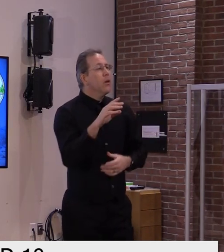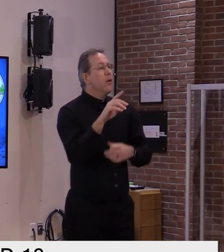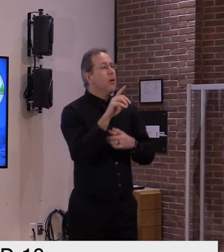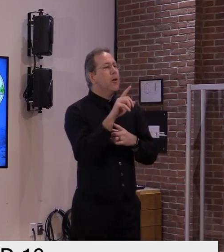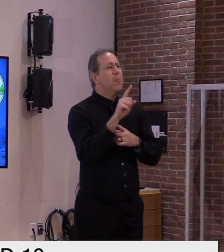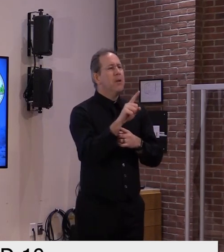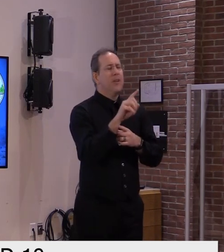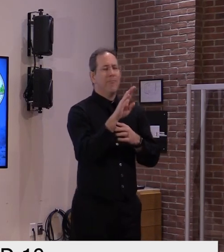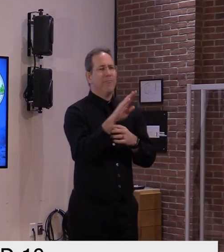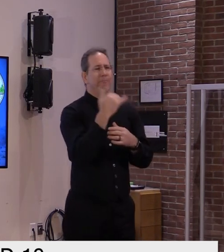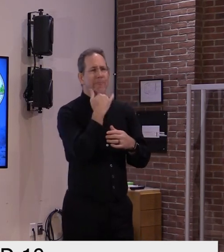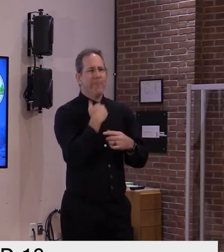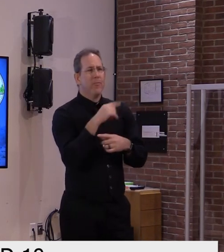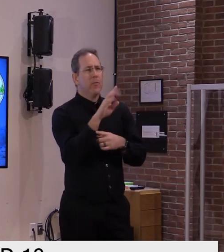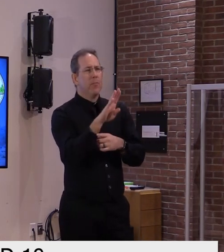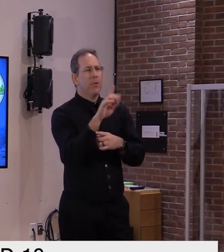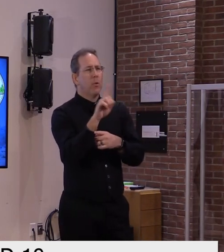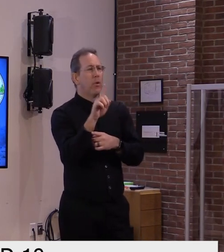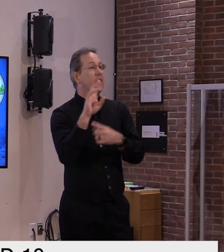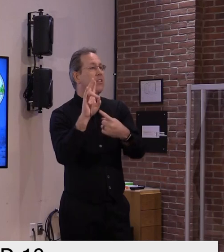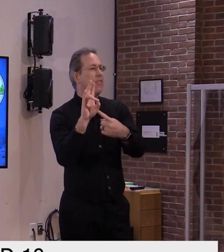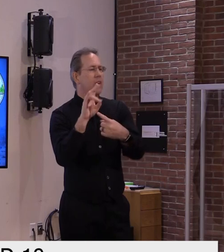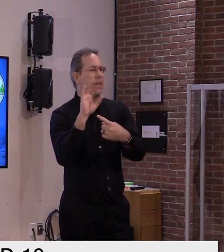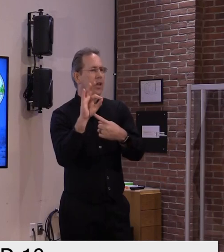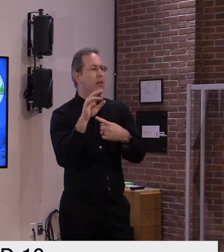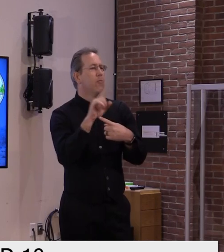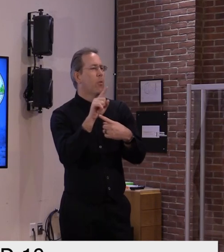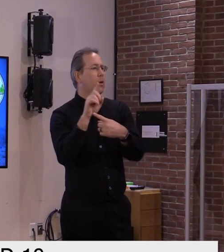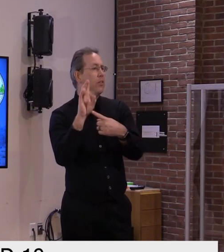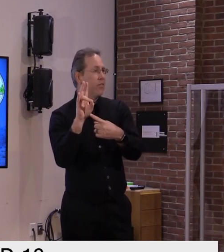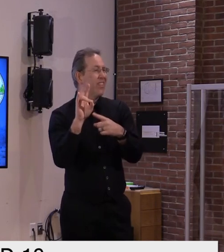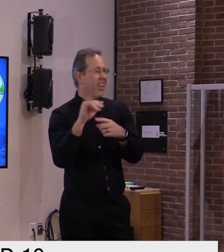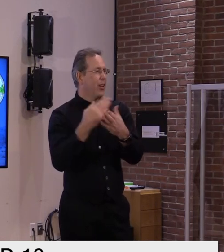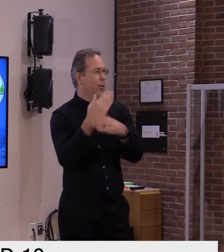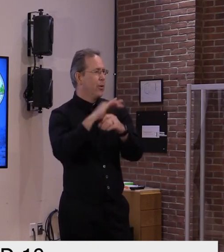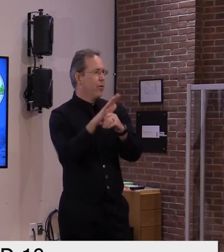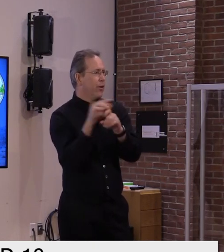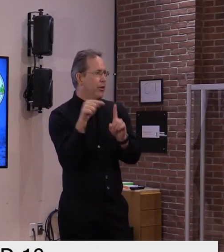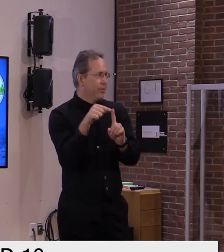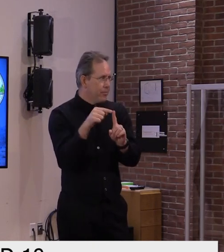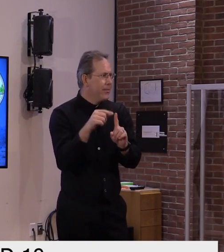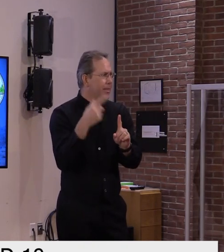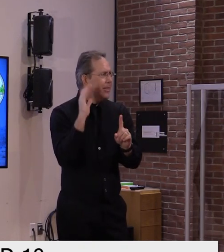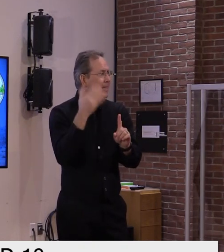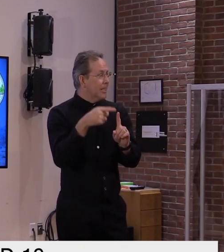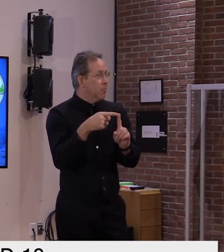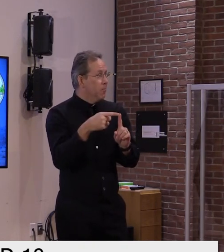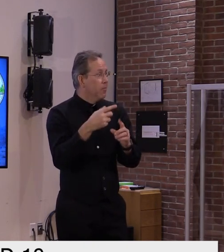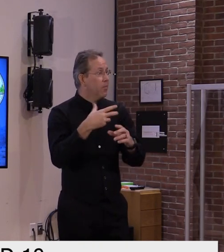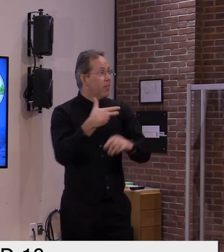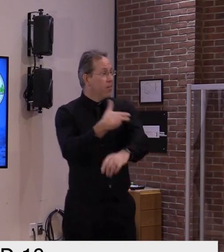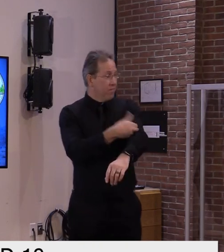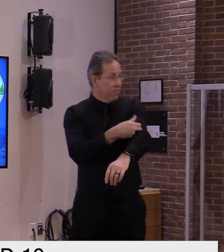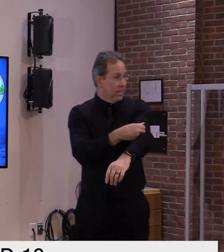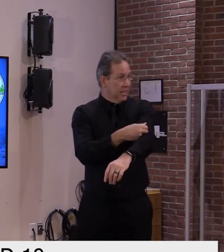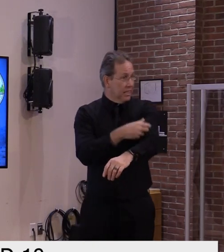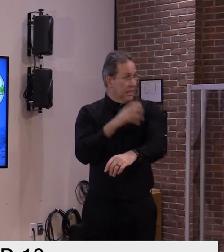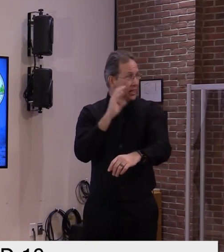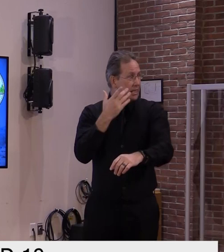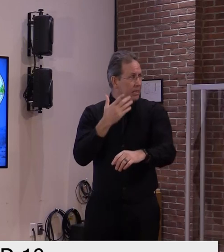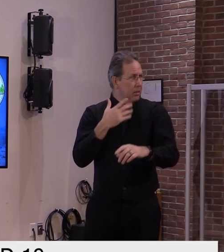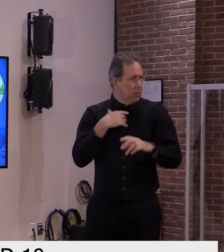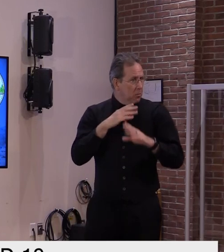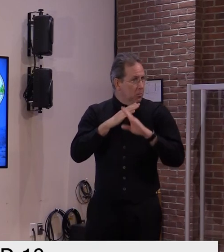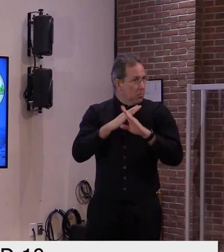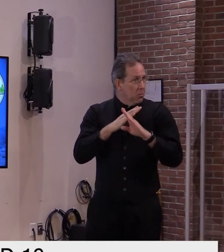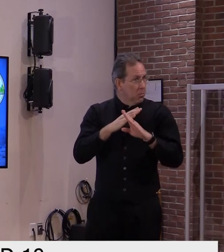and preliminary. It's all been very promising. I don't want to consider it 100% definitive yet, but we